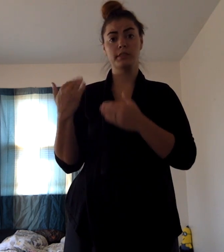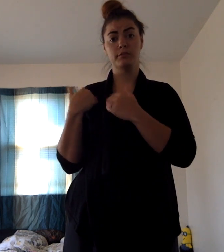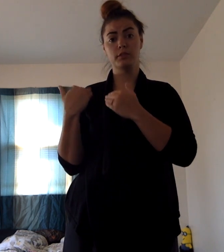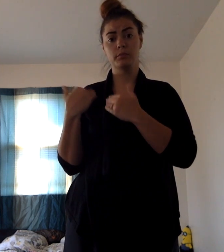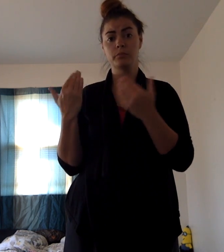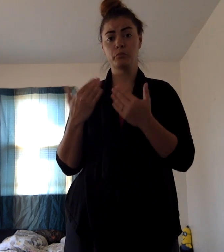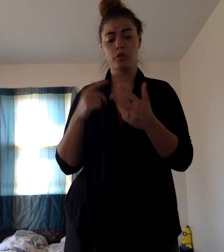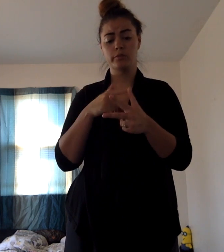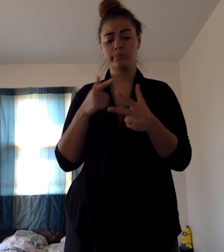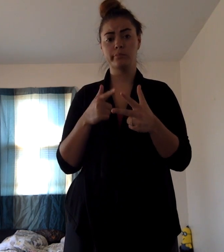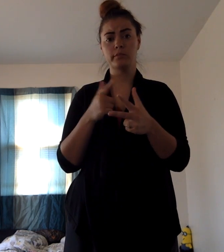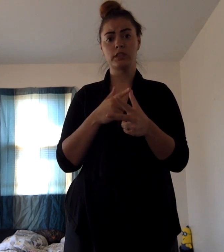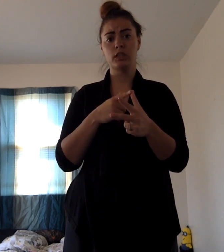I work